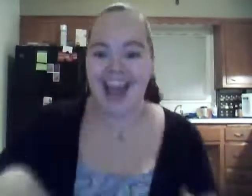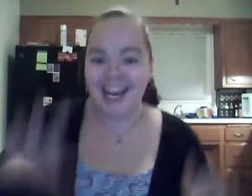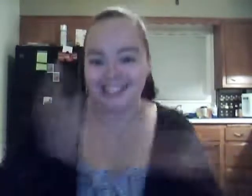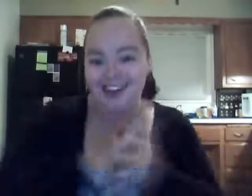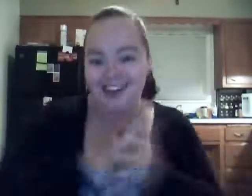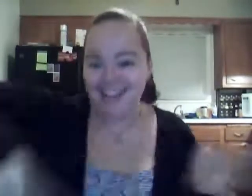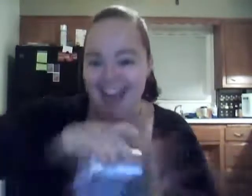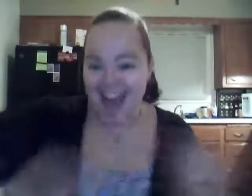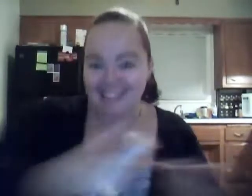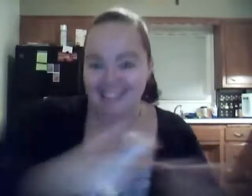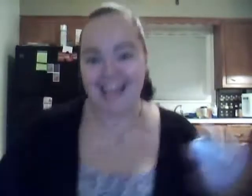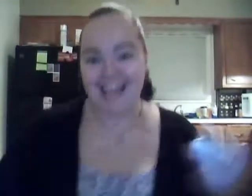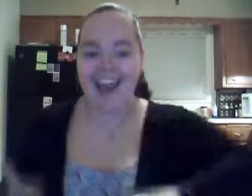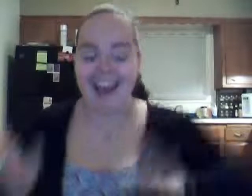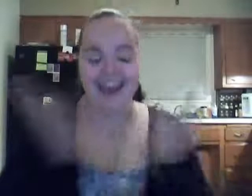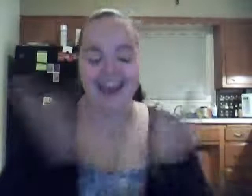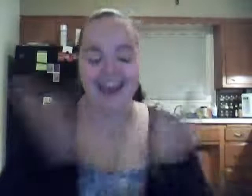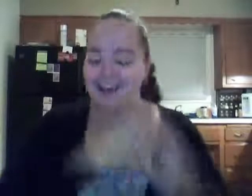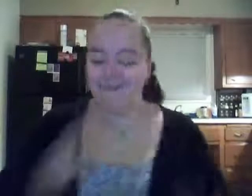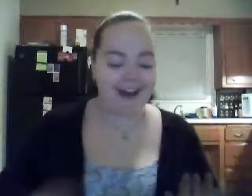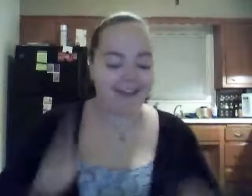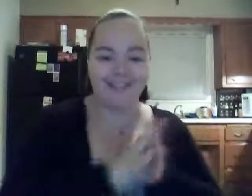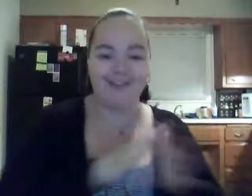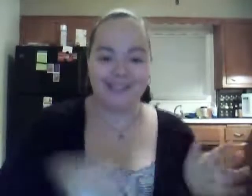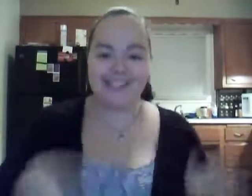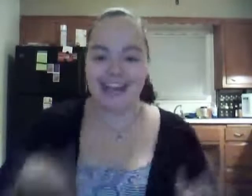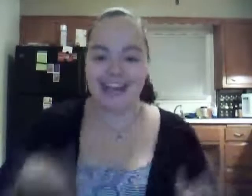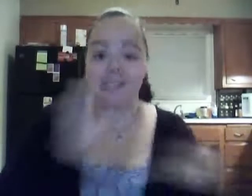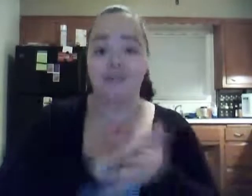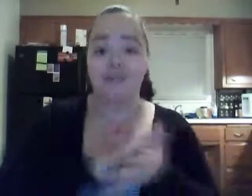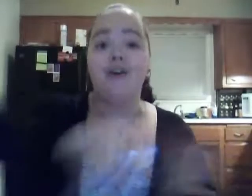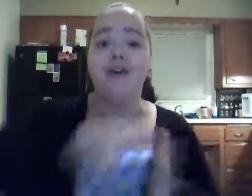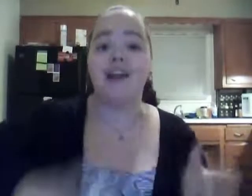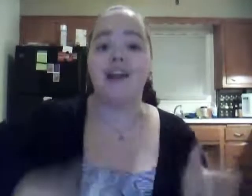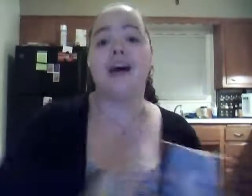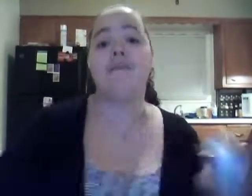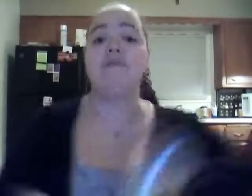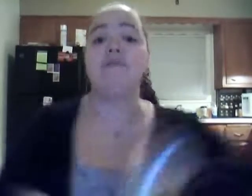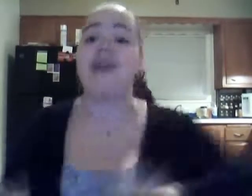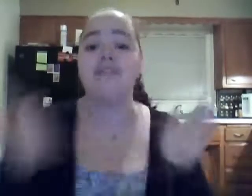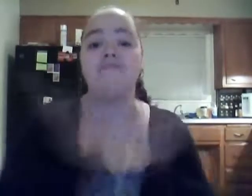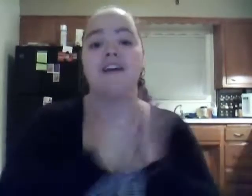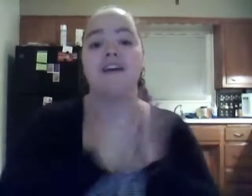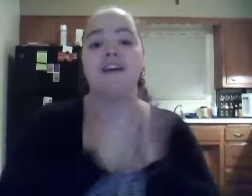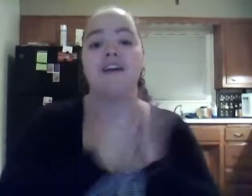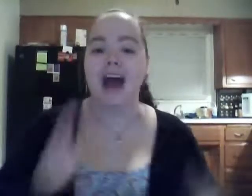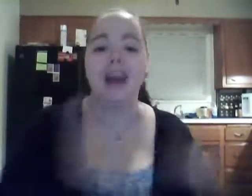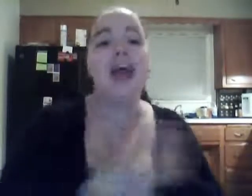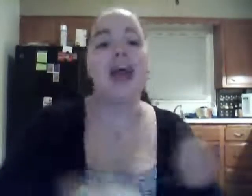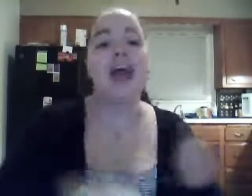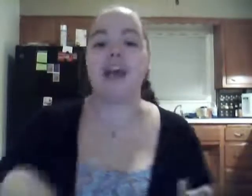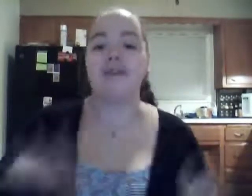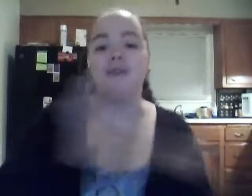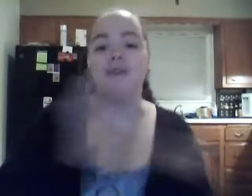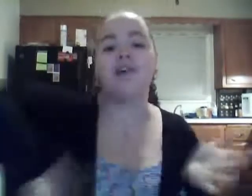like a song you can sing It's about as useless as a screen door on a submarine Faith comes from God and everywhere